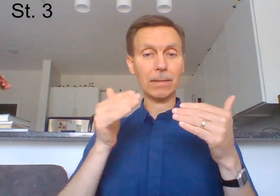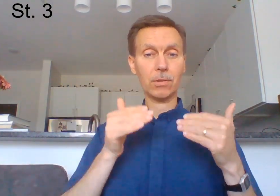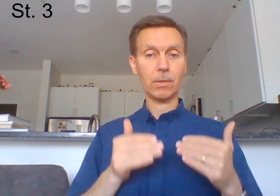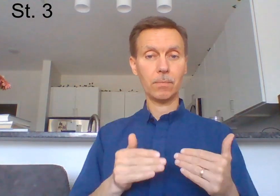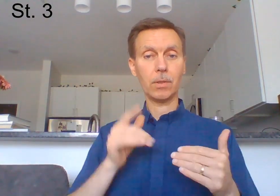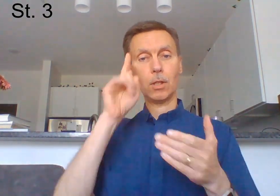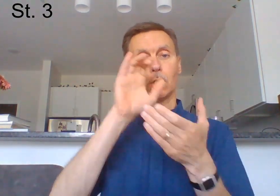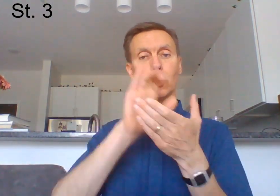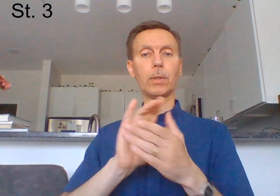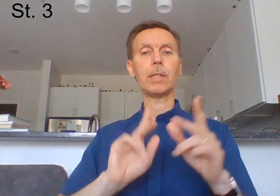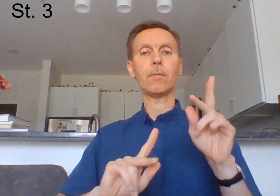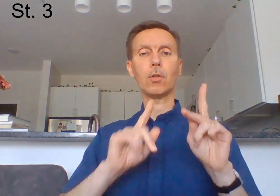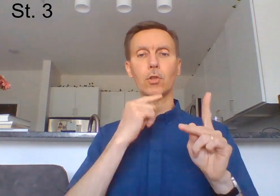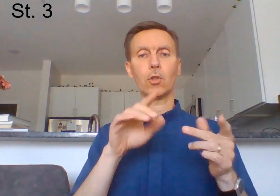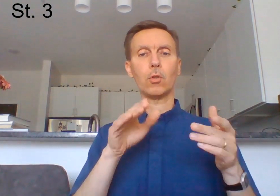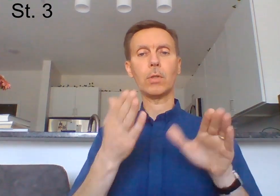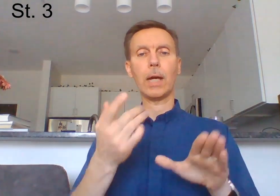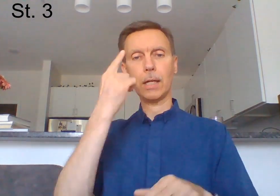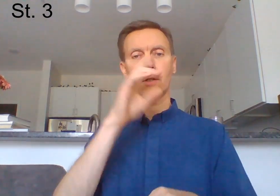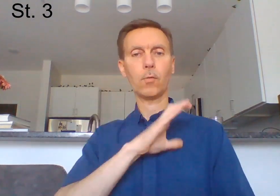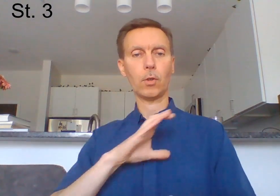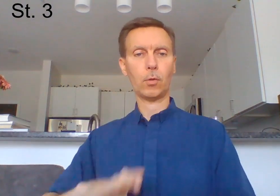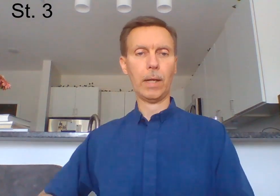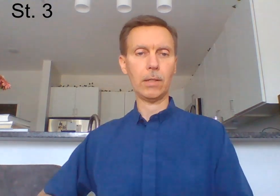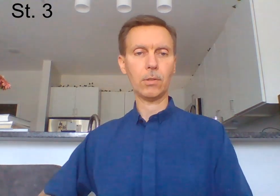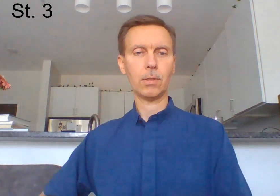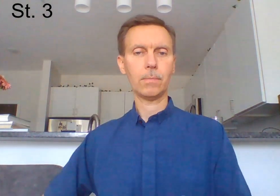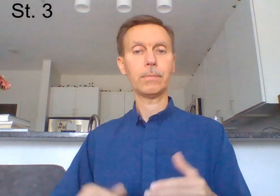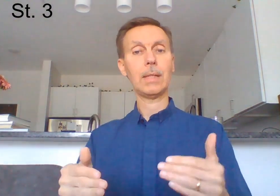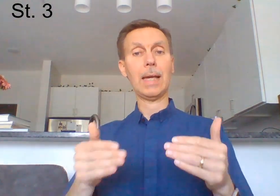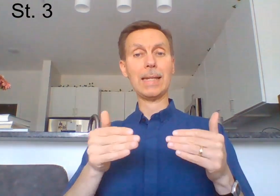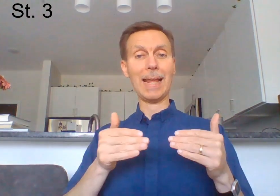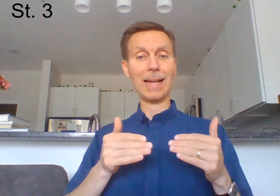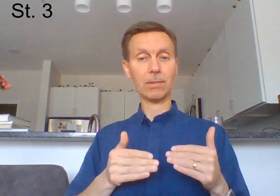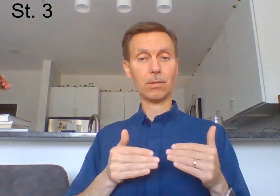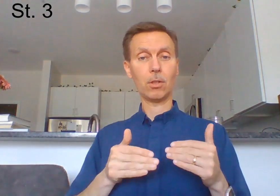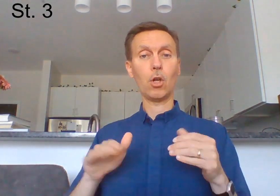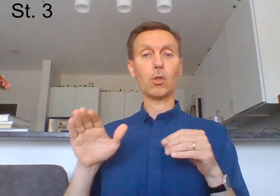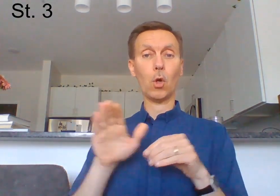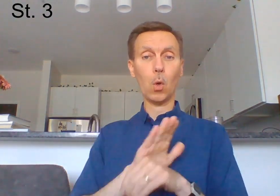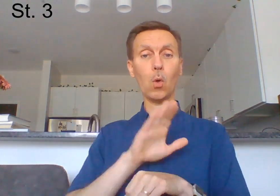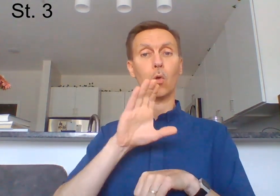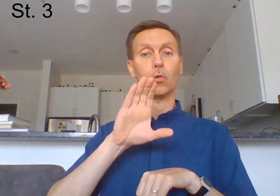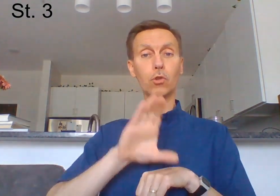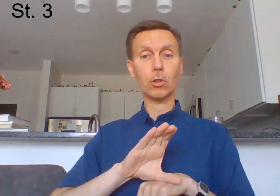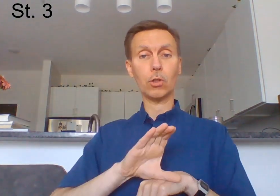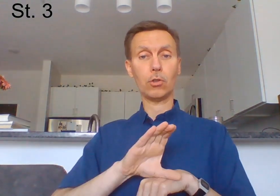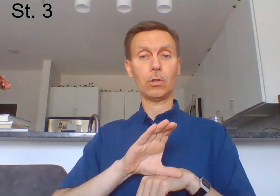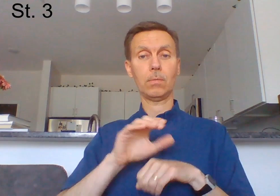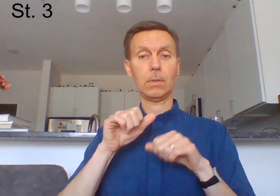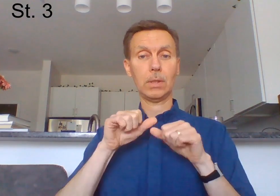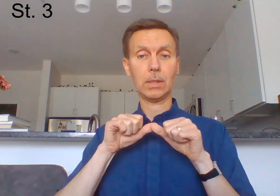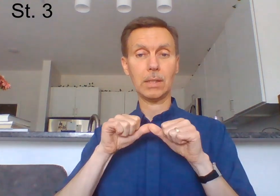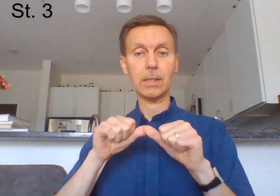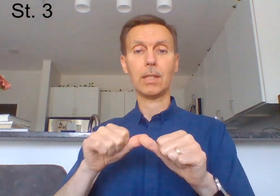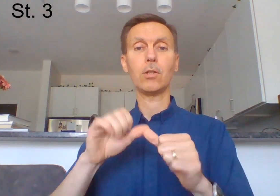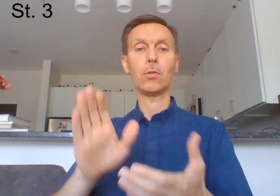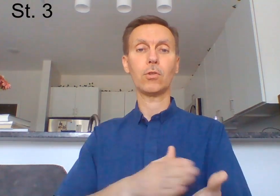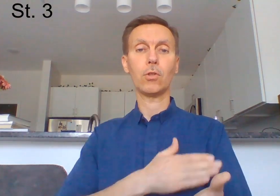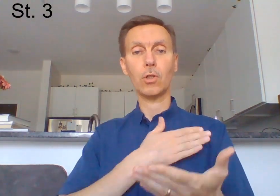Next, the believers who died for Christ. And next, the whole church continues the